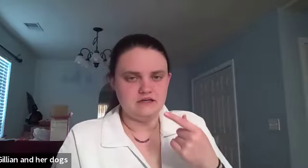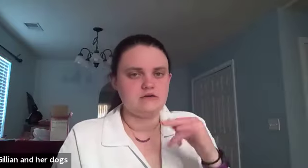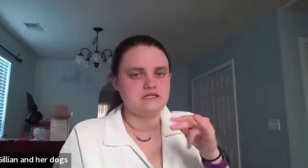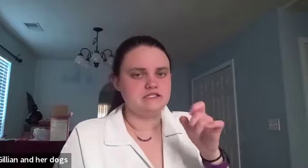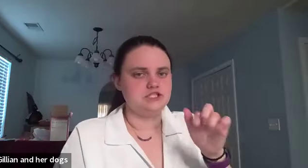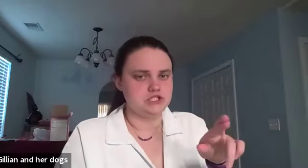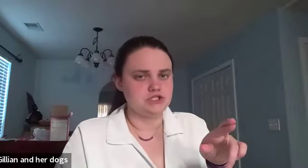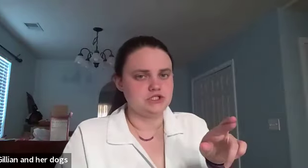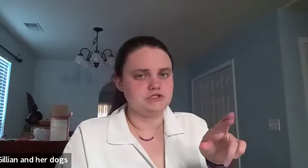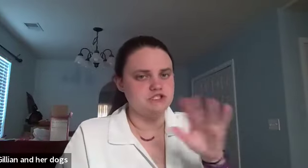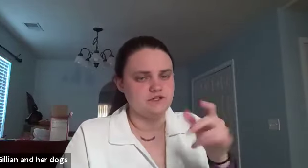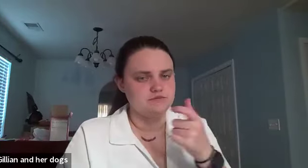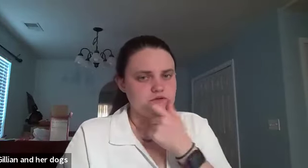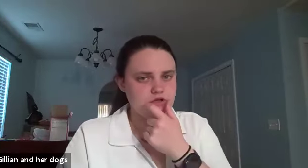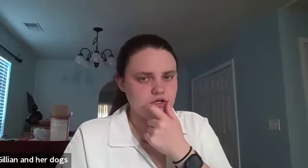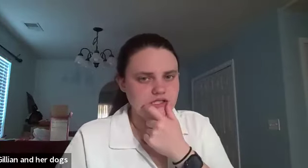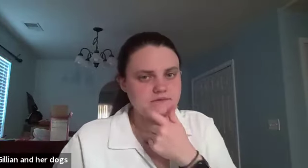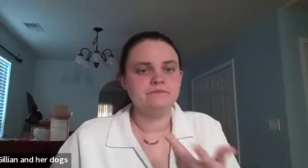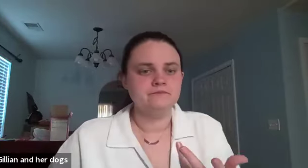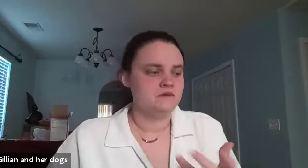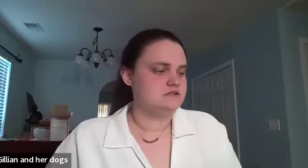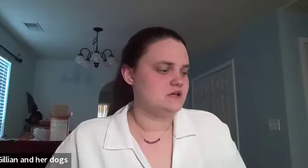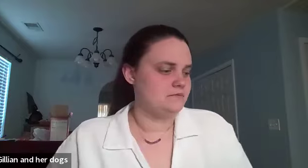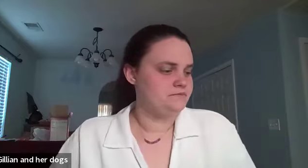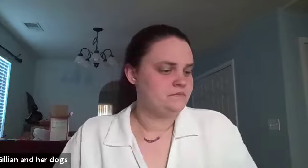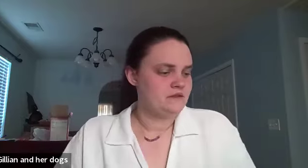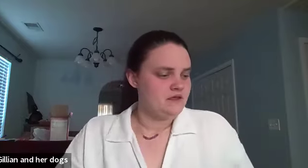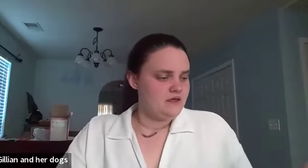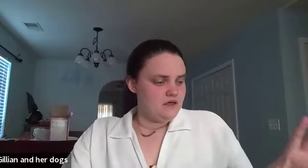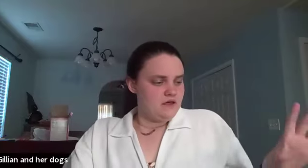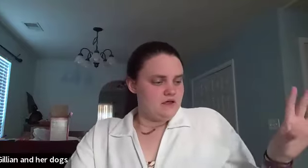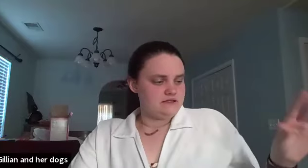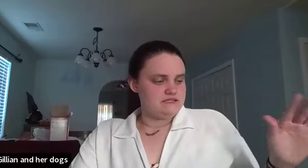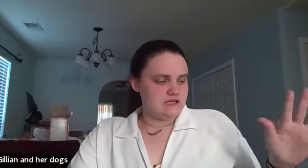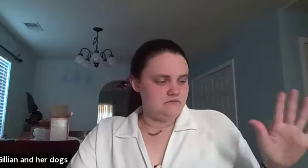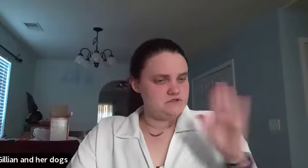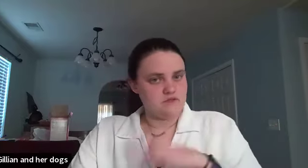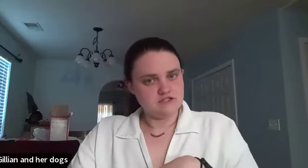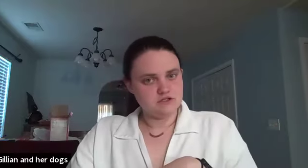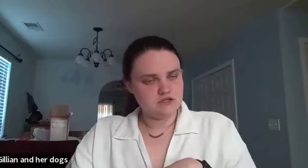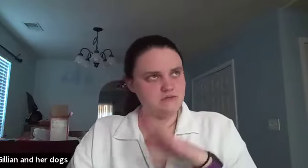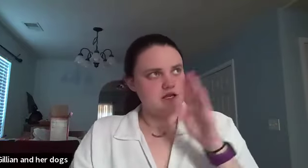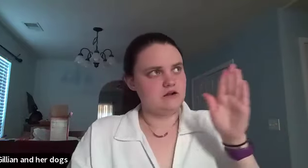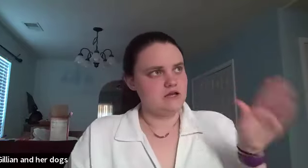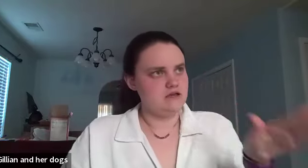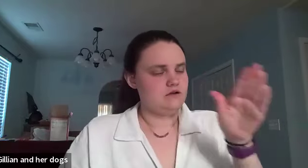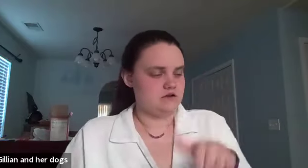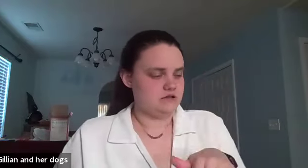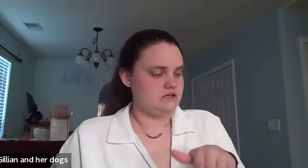kind of deal, I see ginger, just fingerspell and then cookie. So Let's see. So that's our cookie. We had our cake, our cookie,